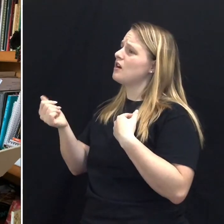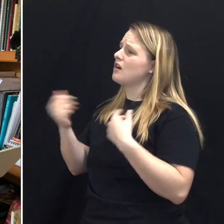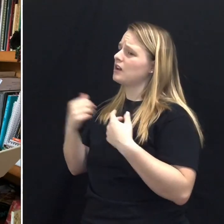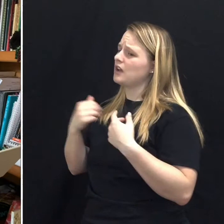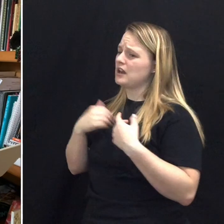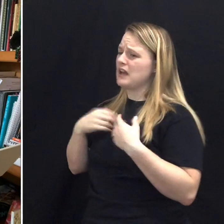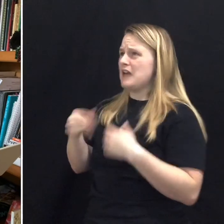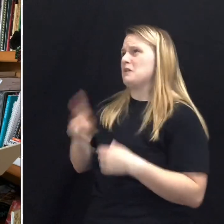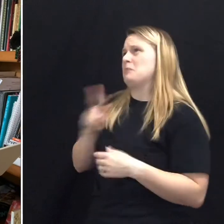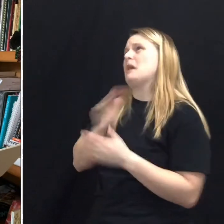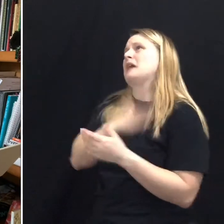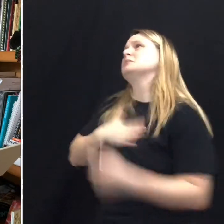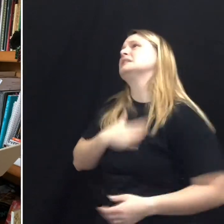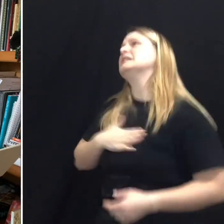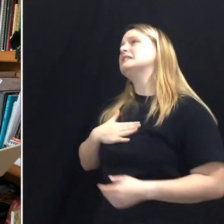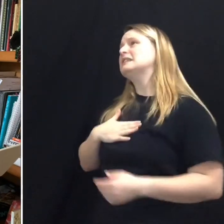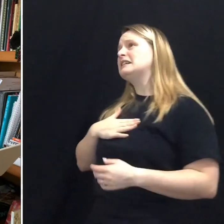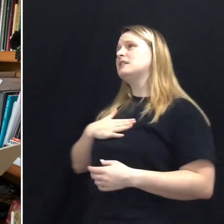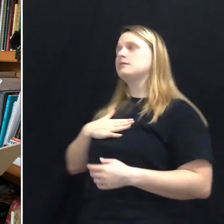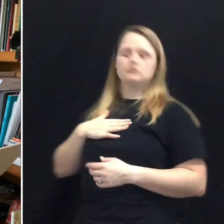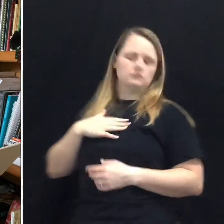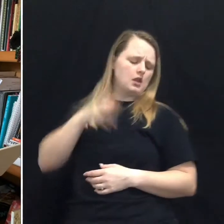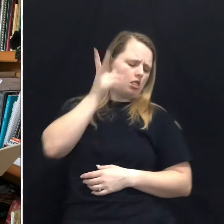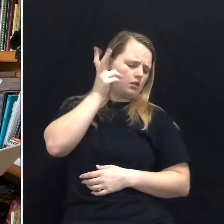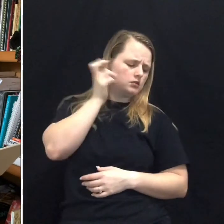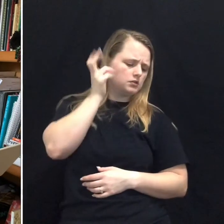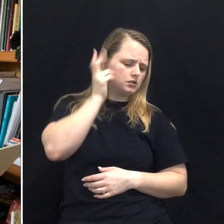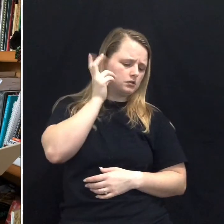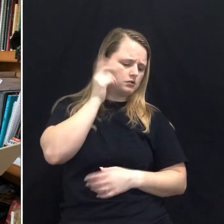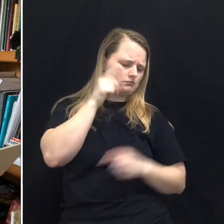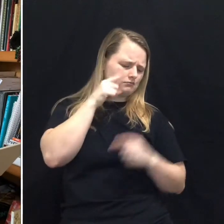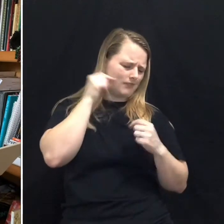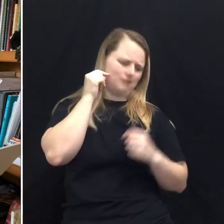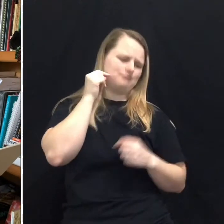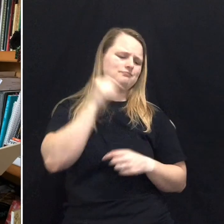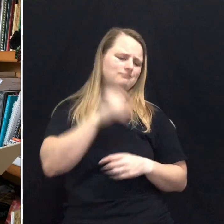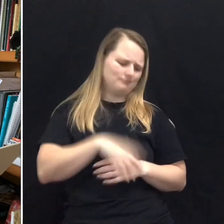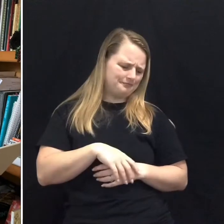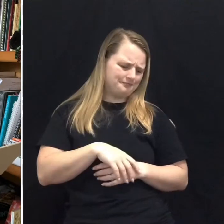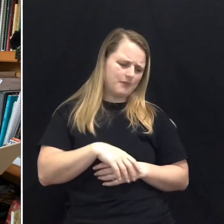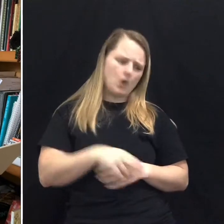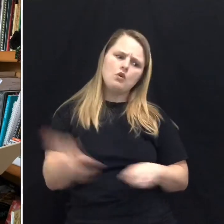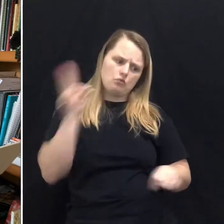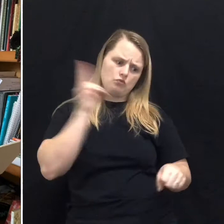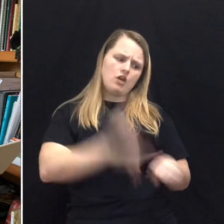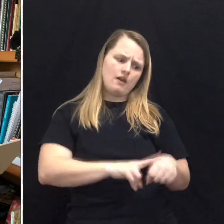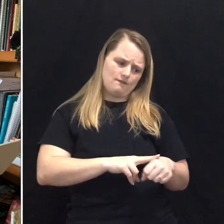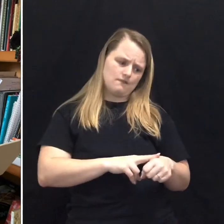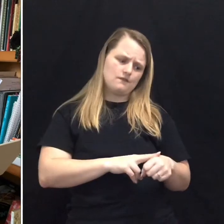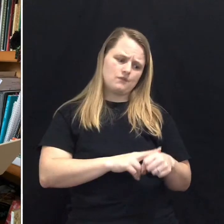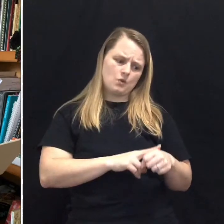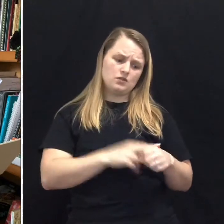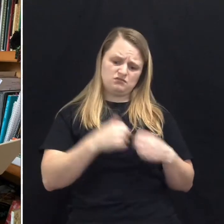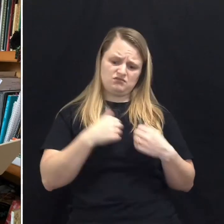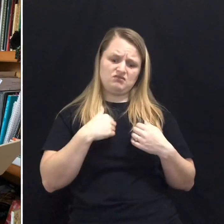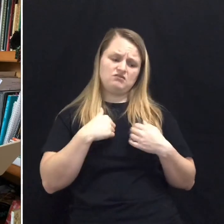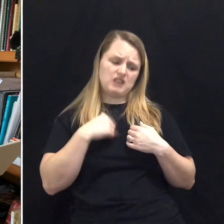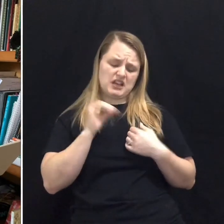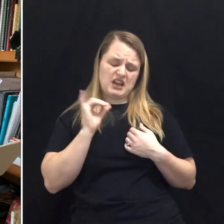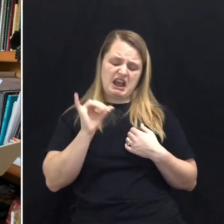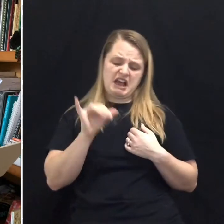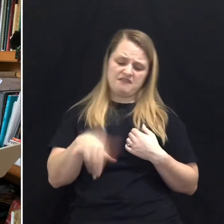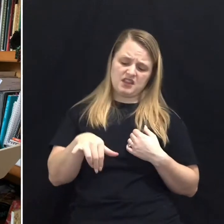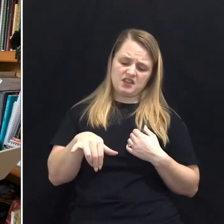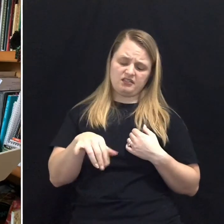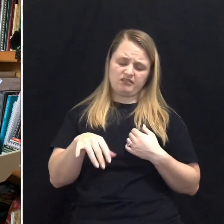magician listened carefully and then, smiling, said, "Certainly you may have